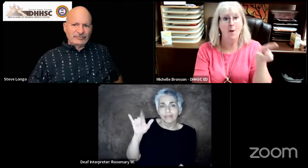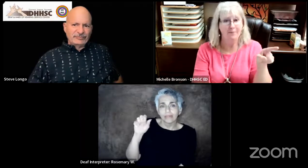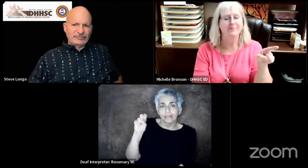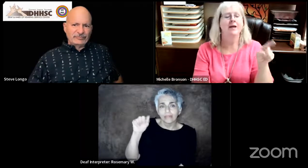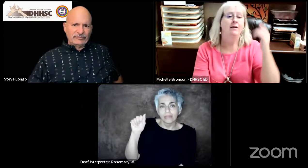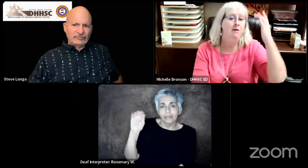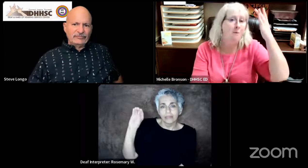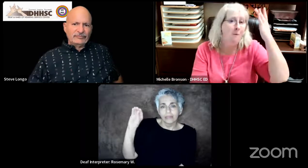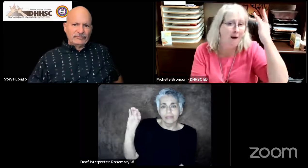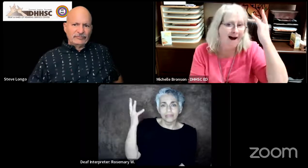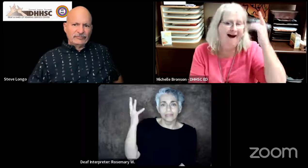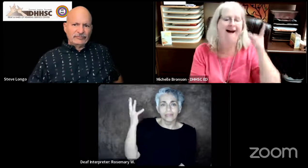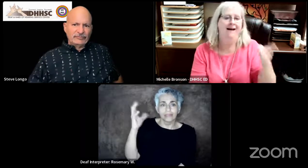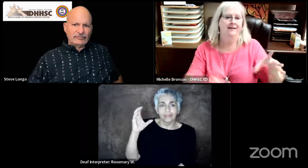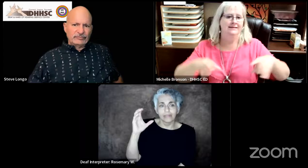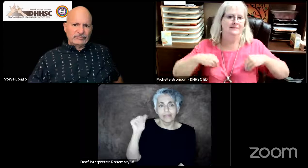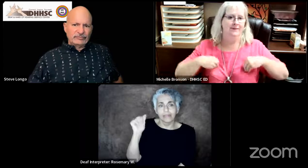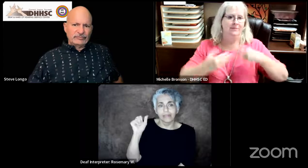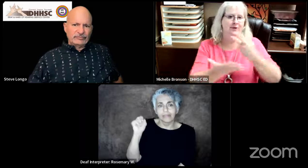Elias